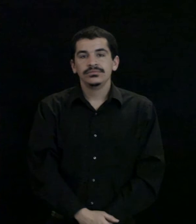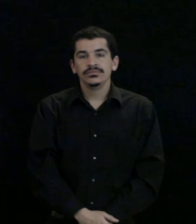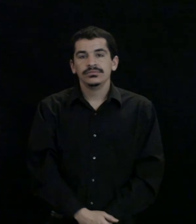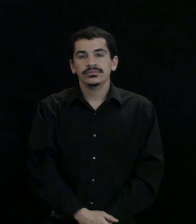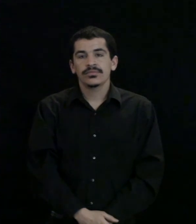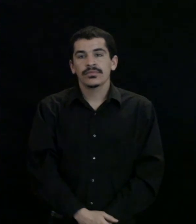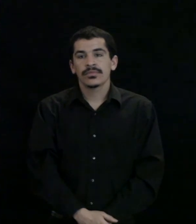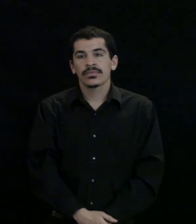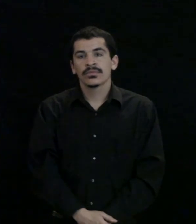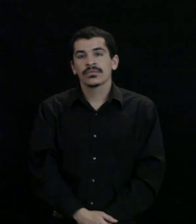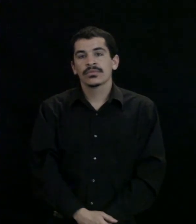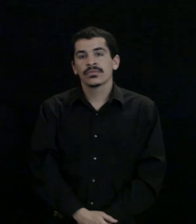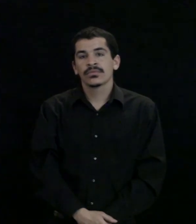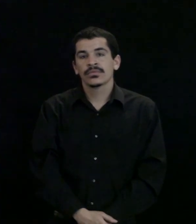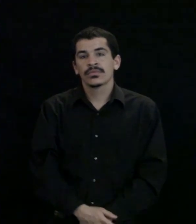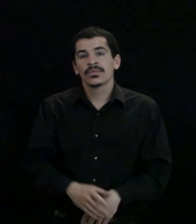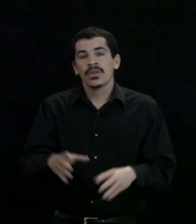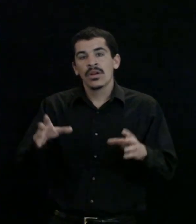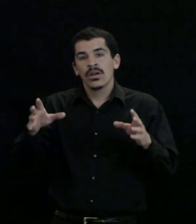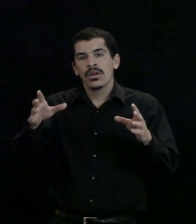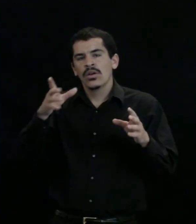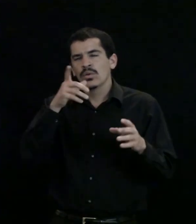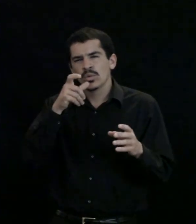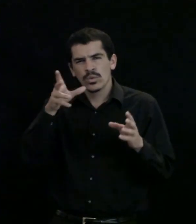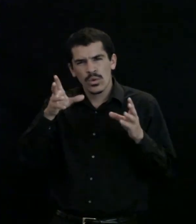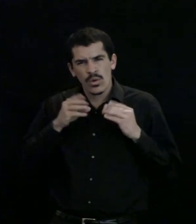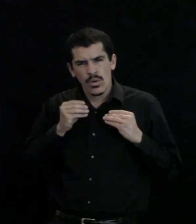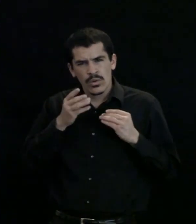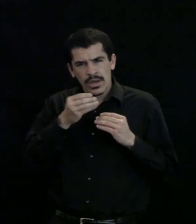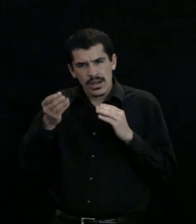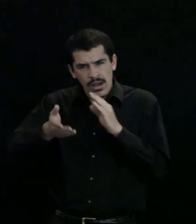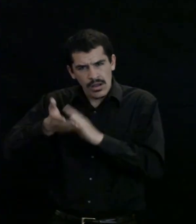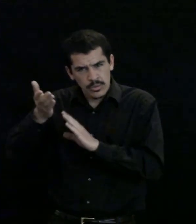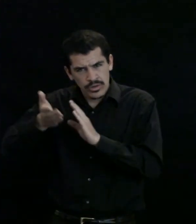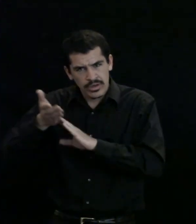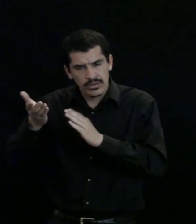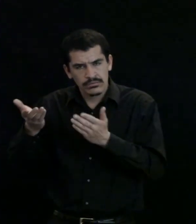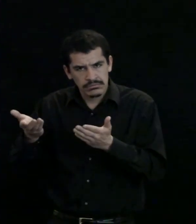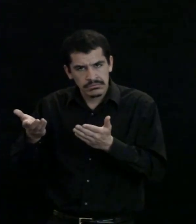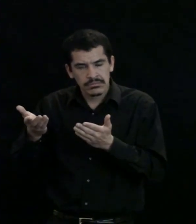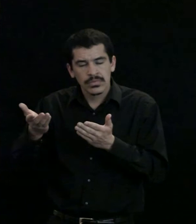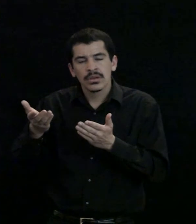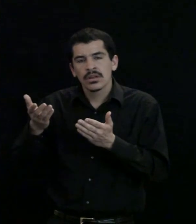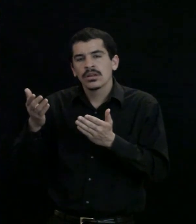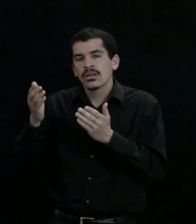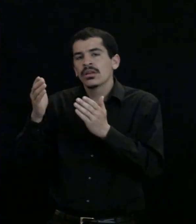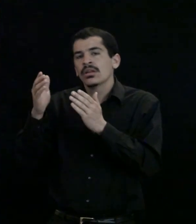The owner and operator would be a public charter school.